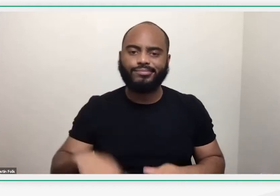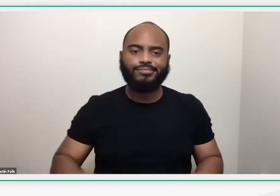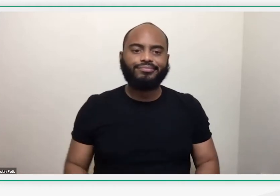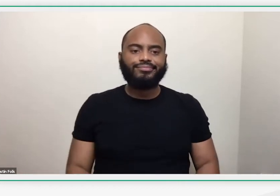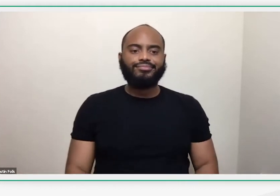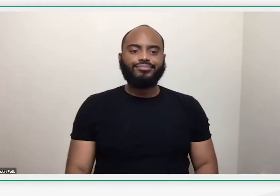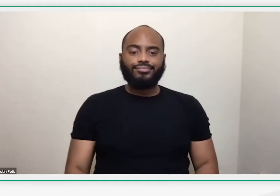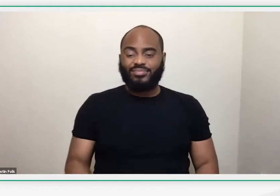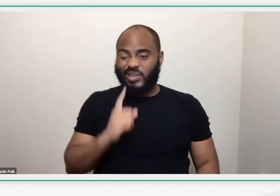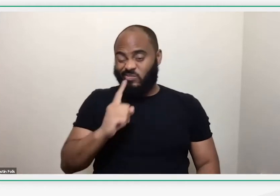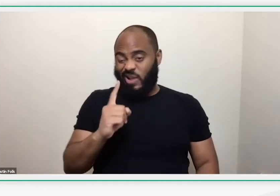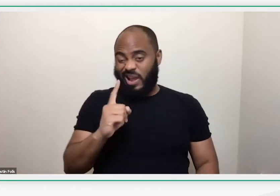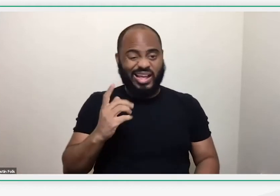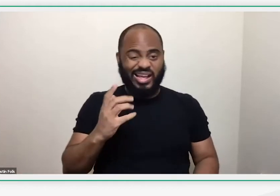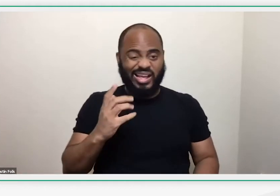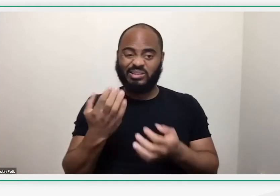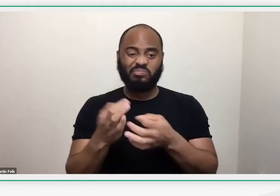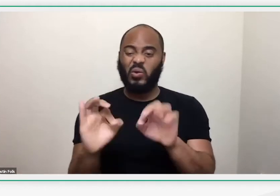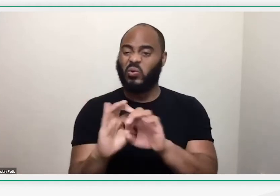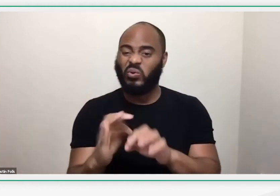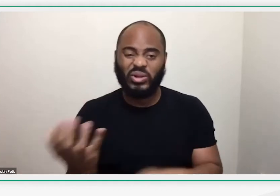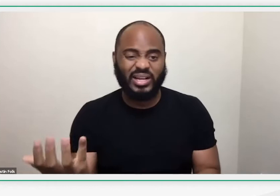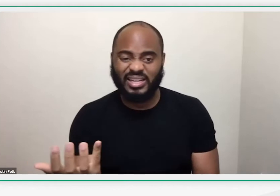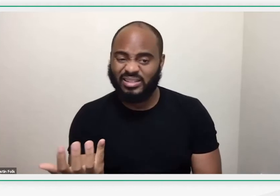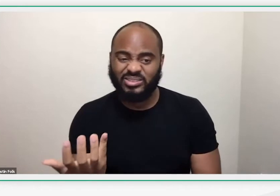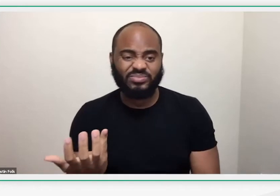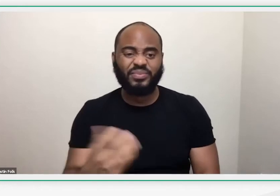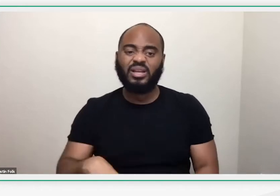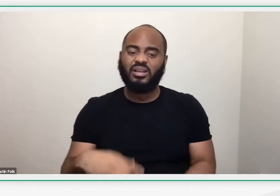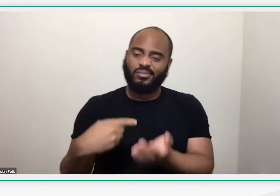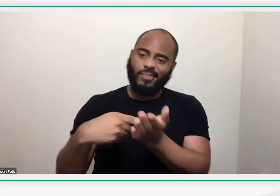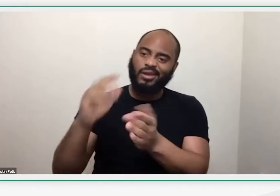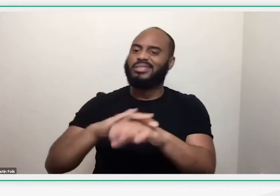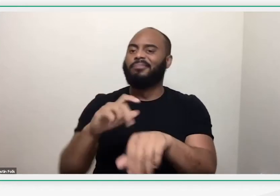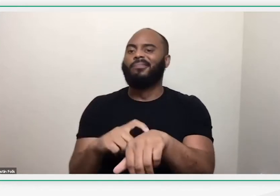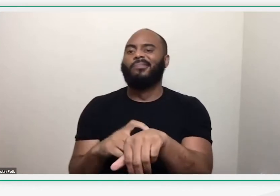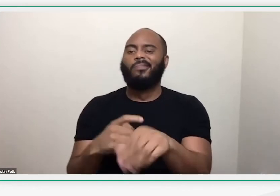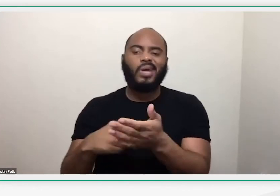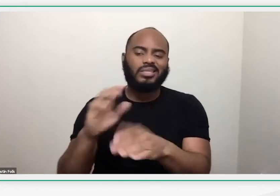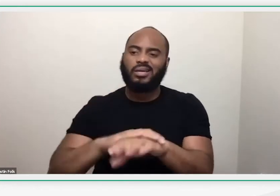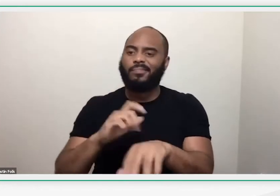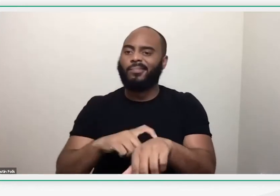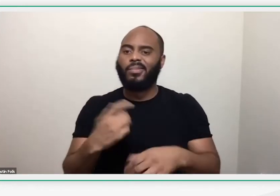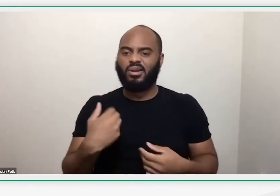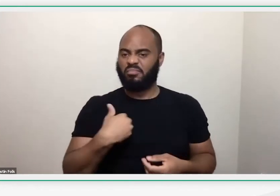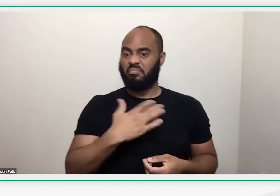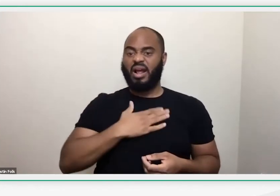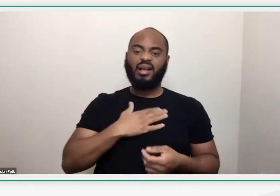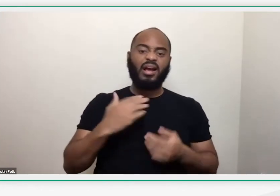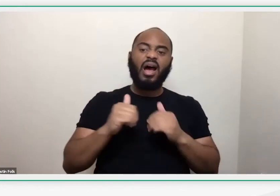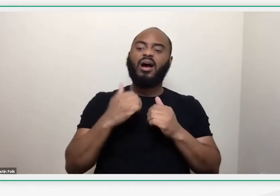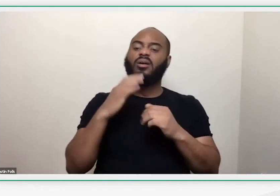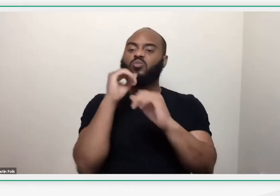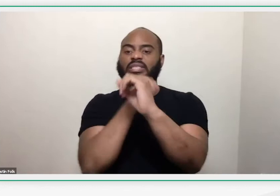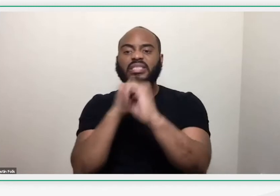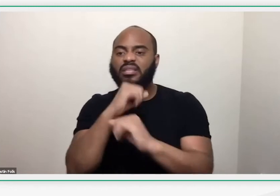So the question now becomes, how do we bounce back from a bad credit score? Well, really, it